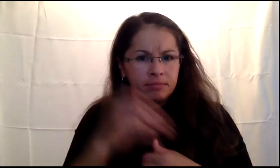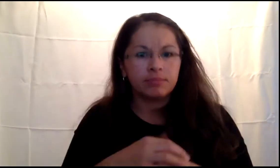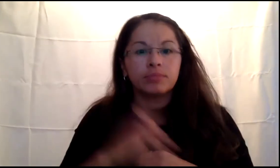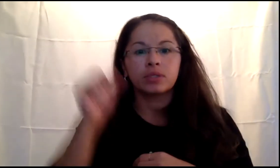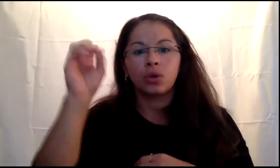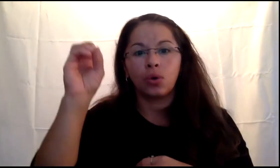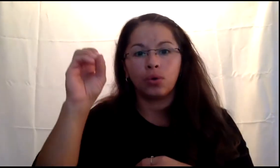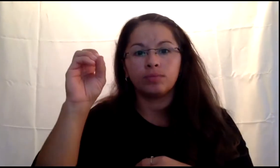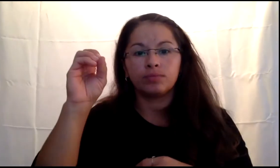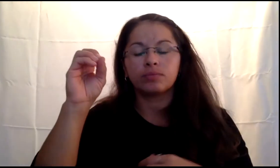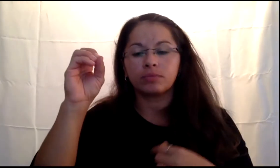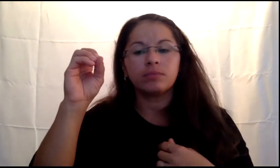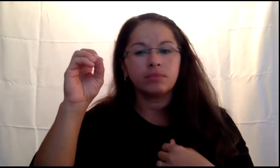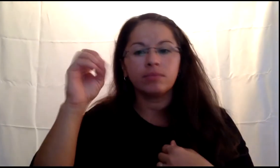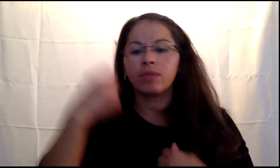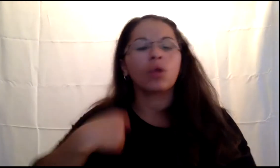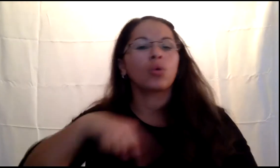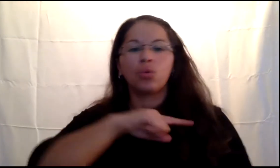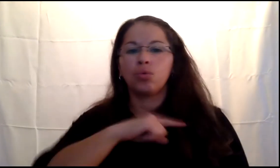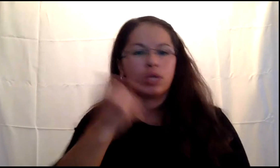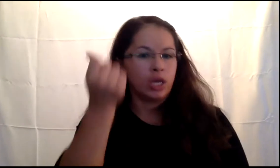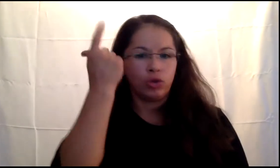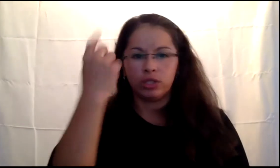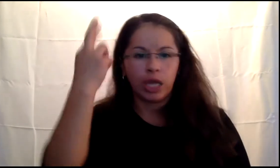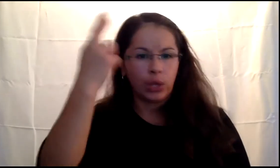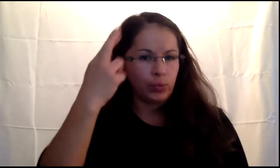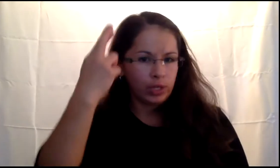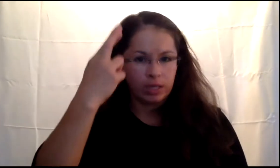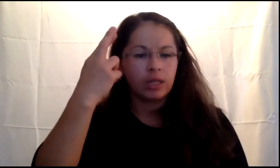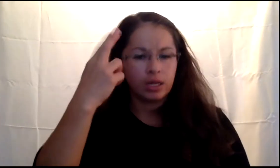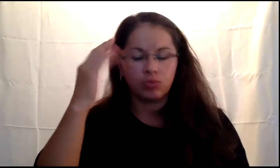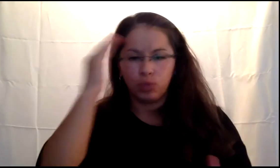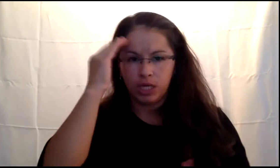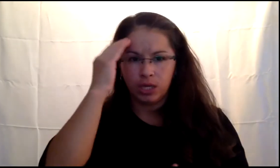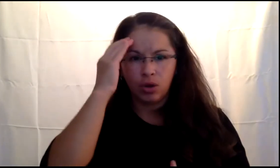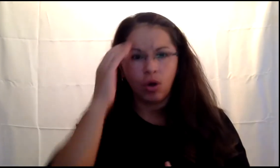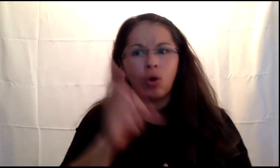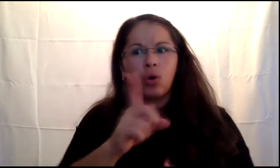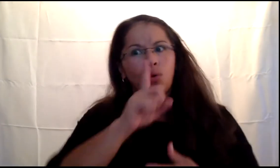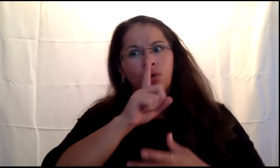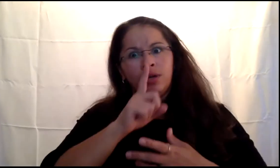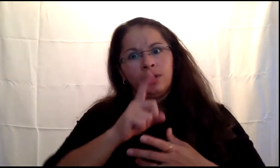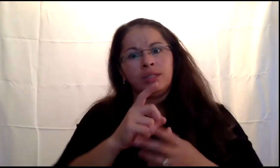I think we all realize that it can be kind of a soul-searching process to